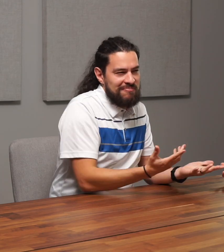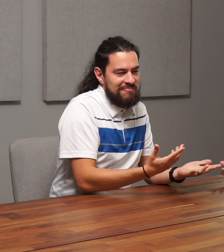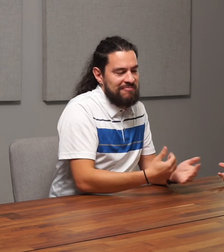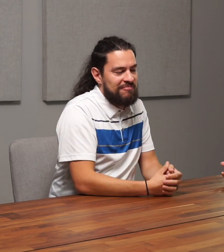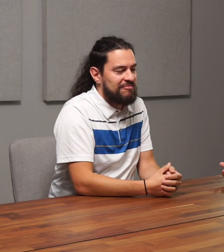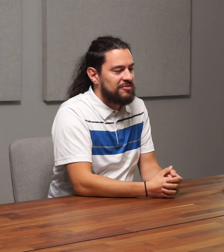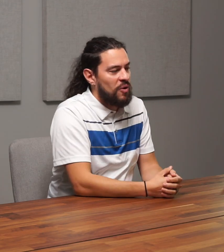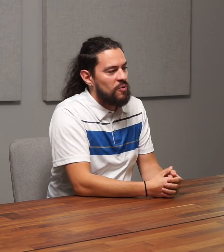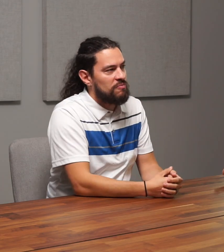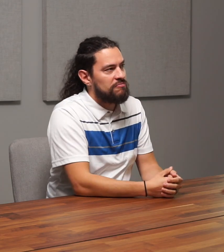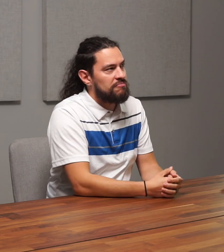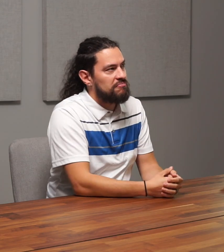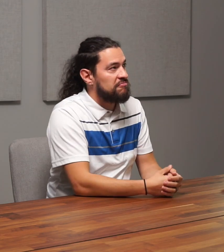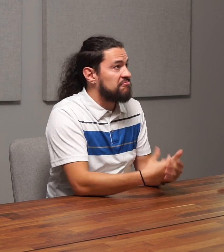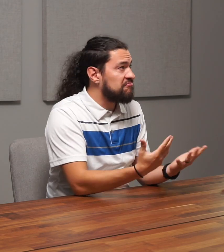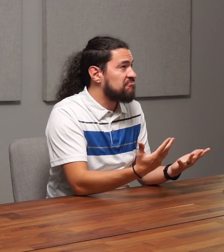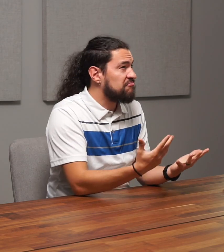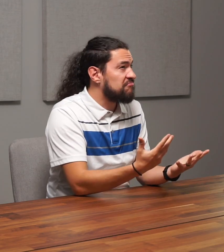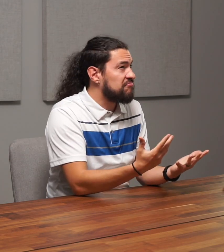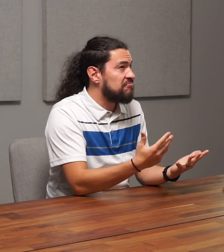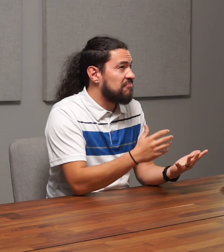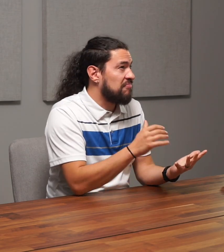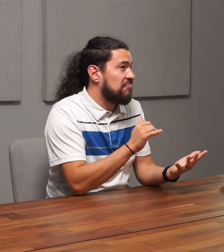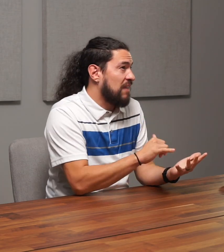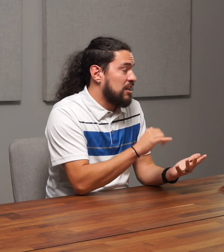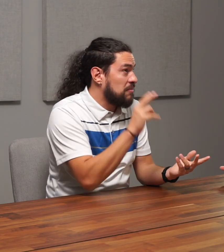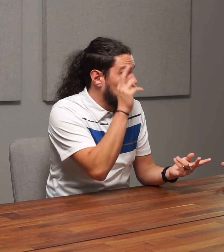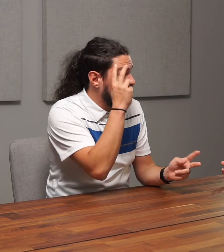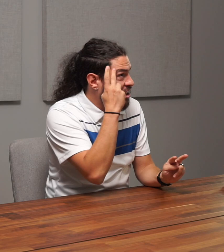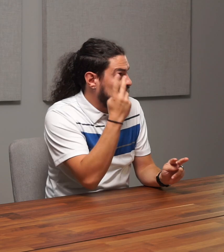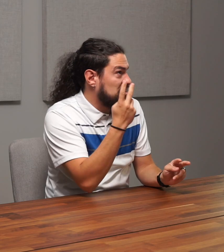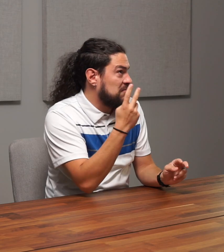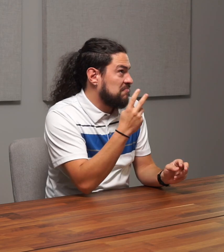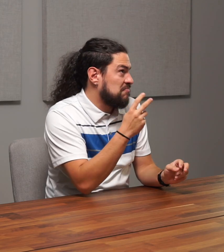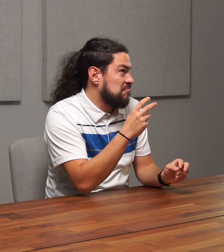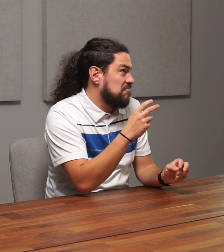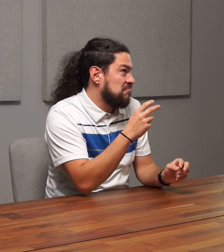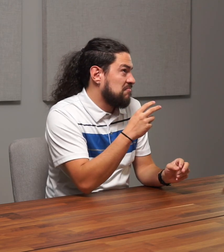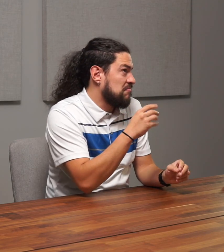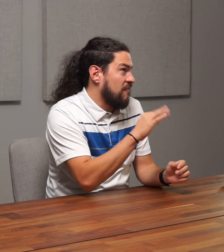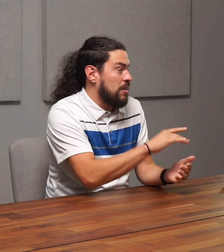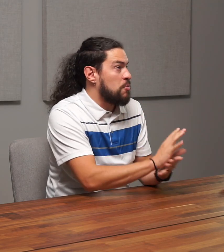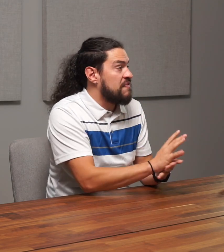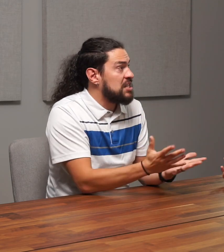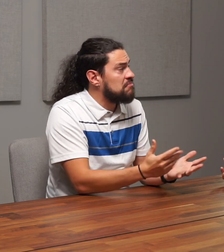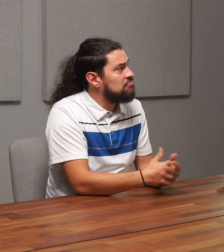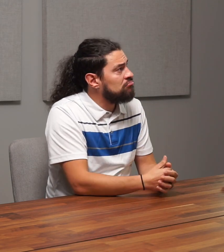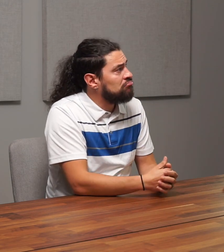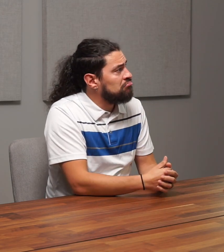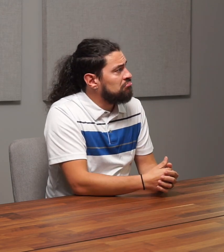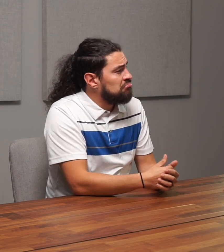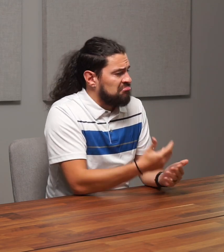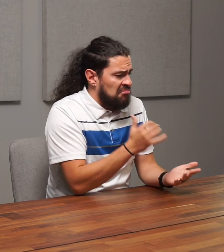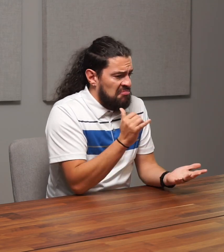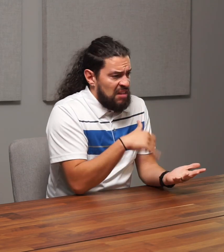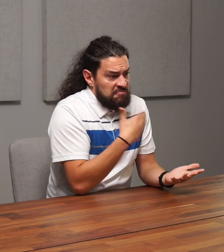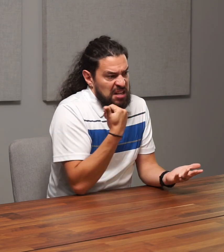of 30 to 40 years ago I mean children were what five six seven eight nine ten years old interpreting for their parents for medical terminology and things like that